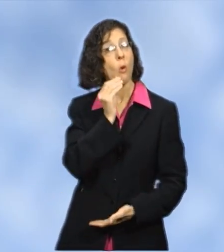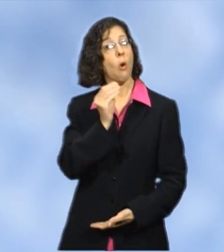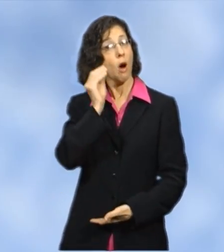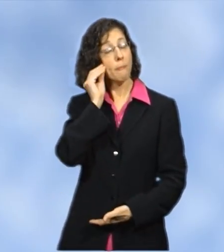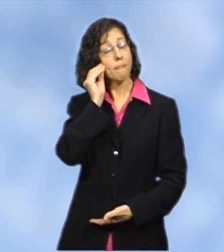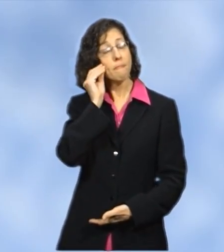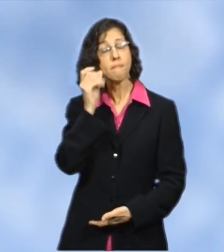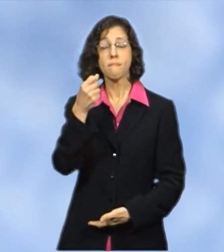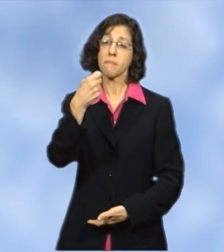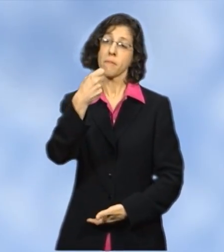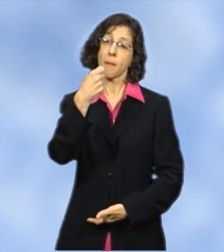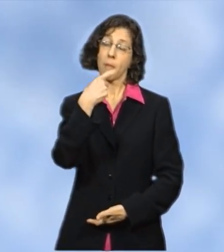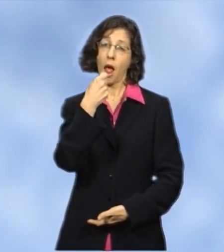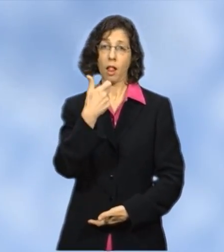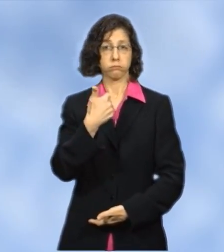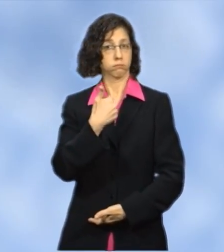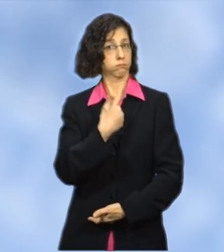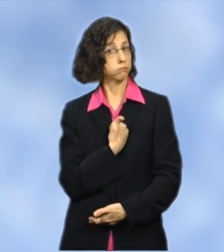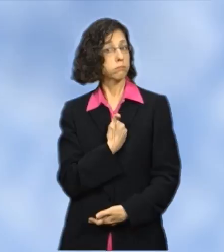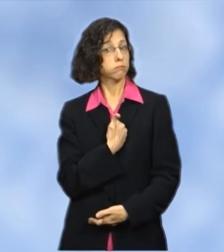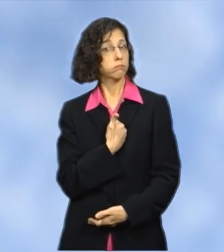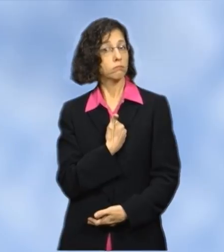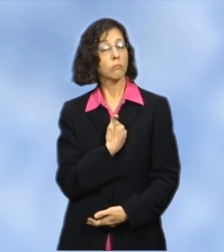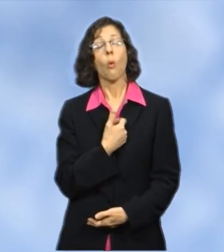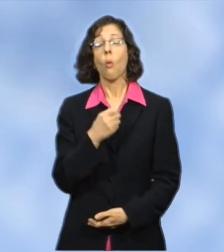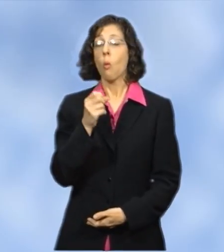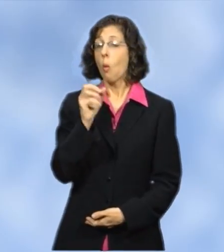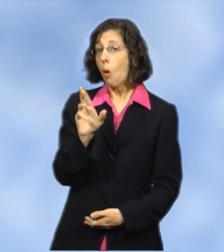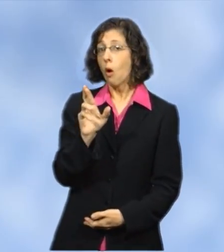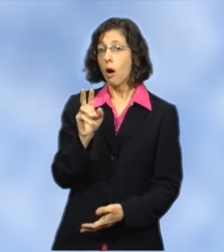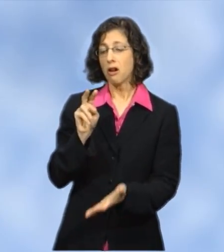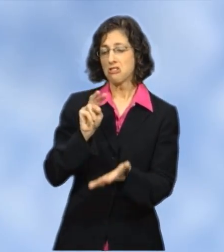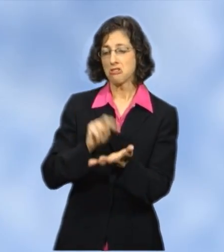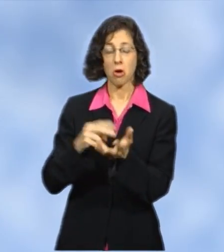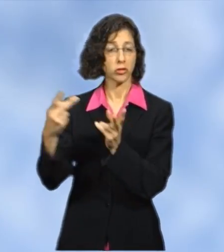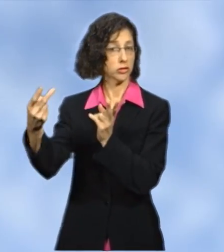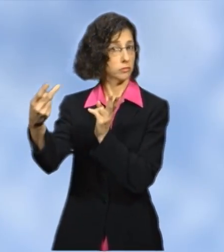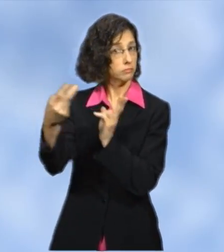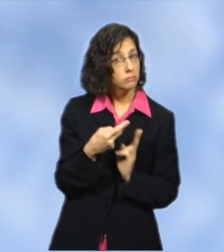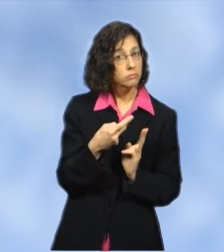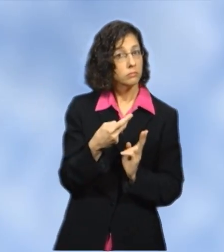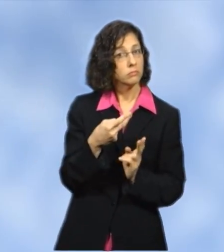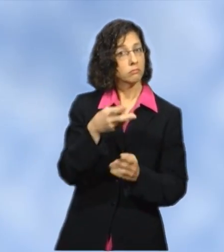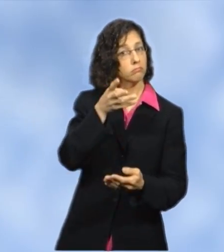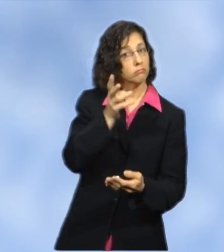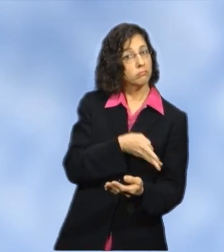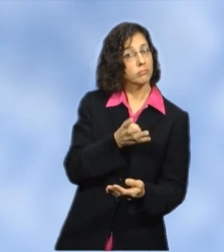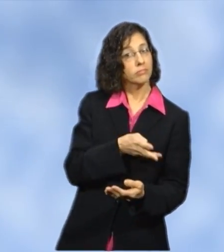and sometimes even at home, administered by the patient or a visiting nurse.